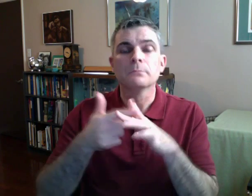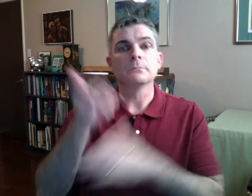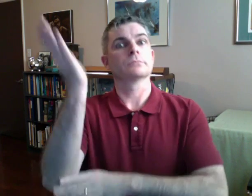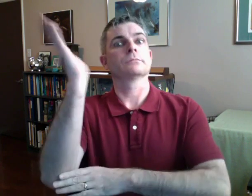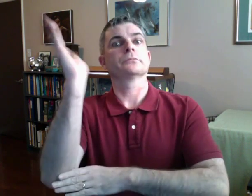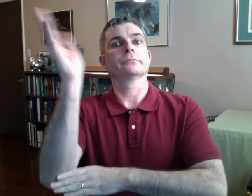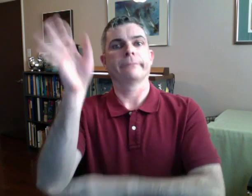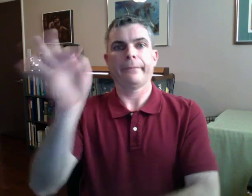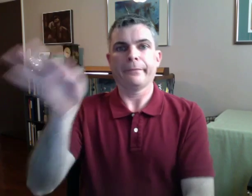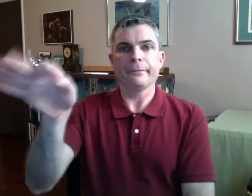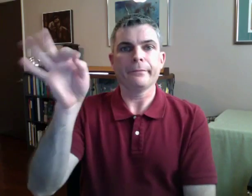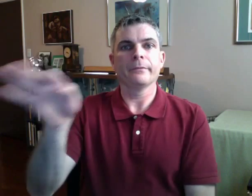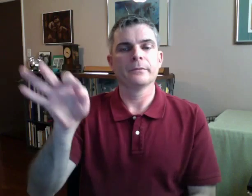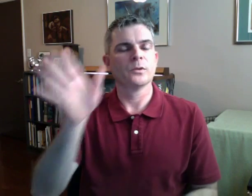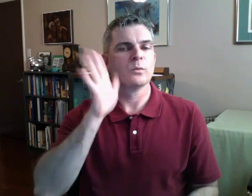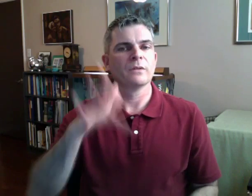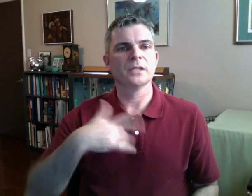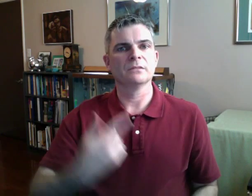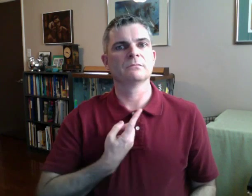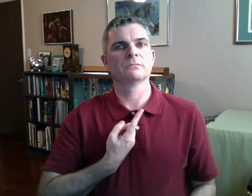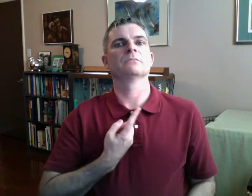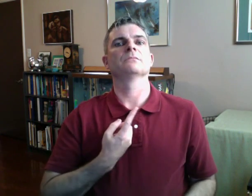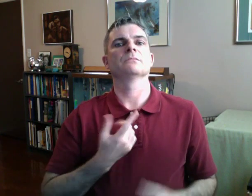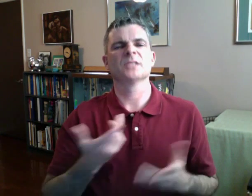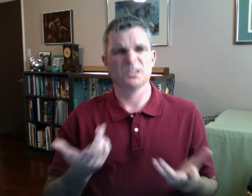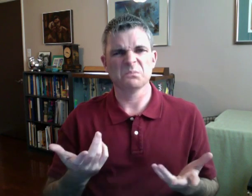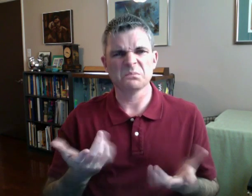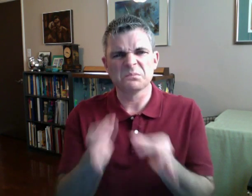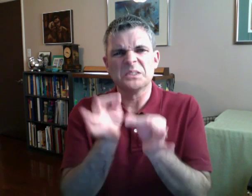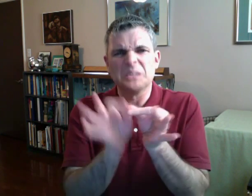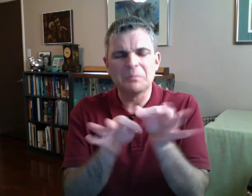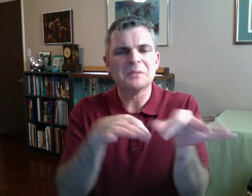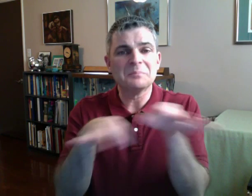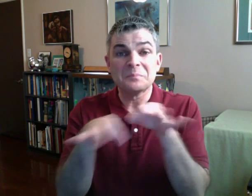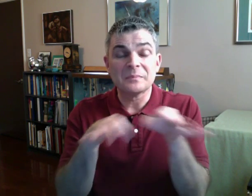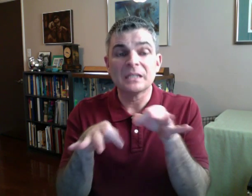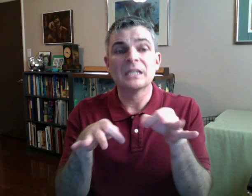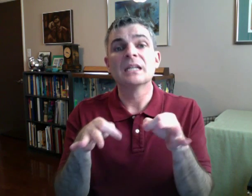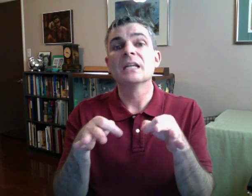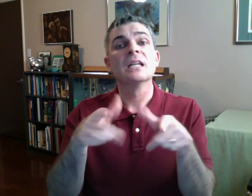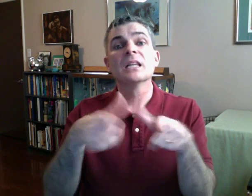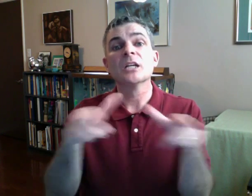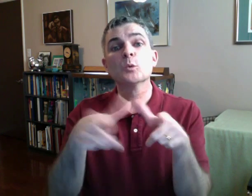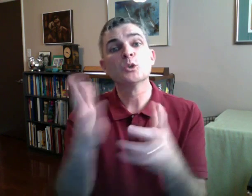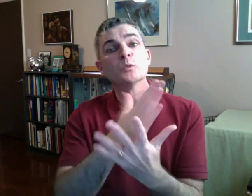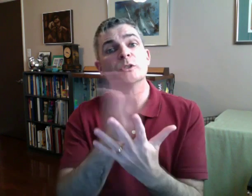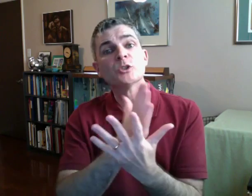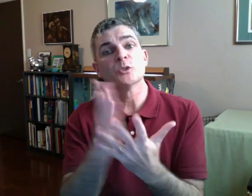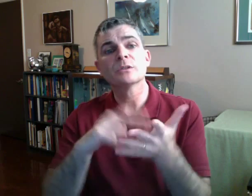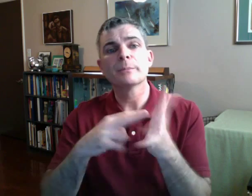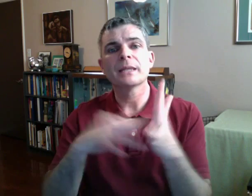Simply put, language registers on levels of diction. These levels involve tone, purpose,